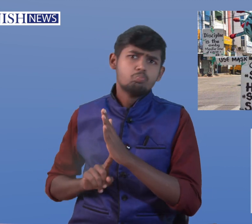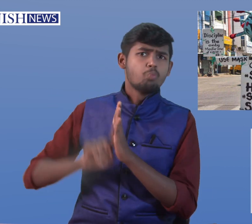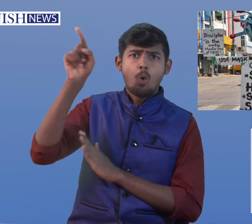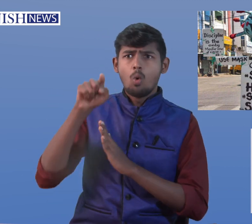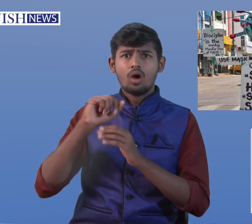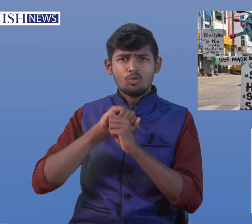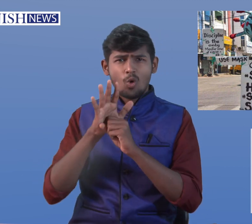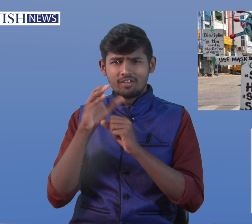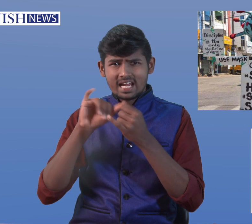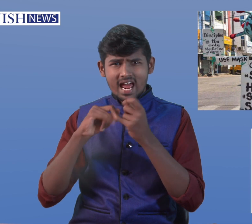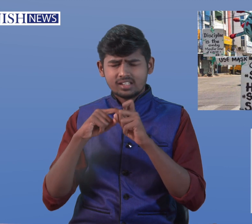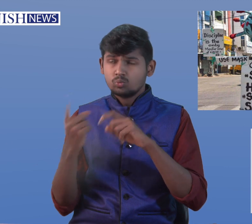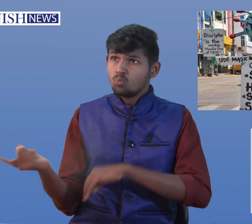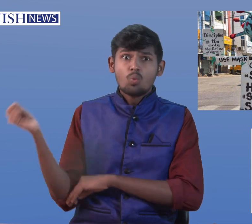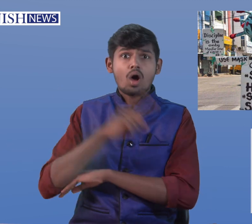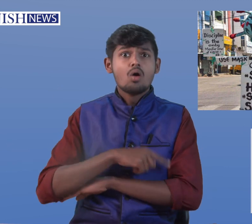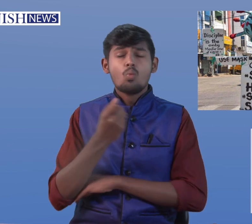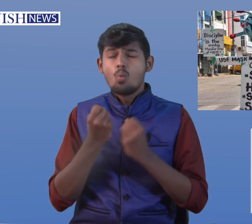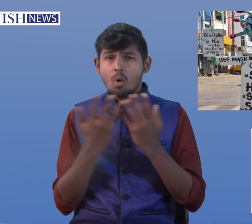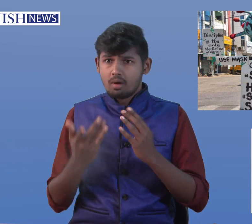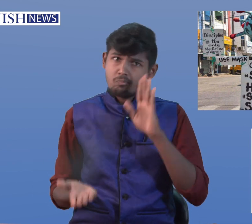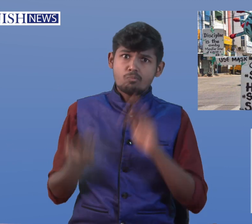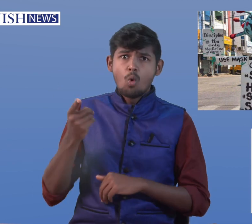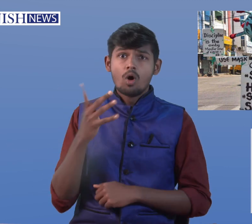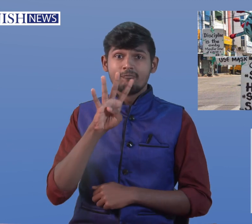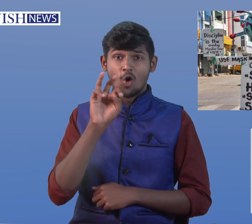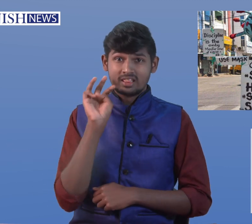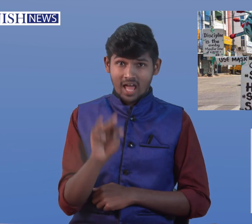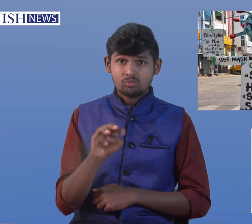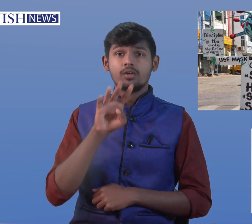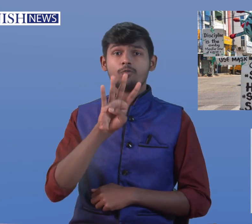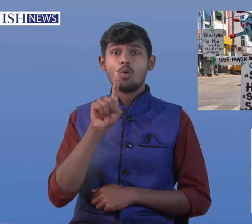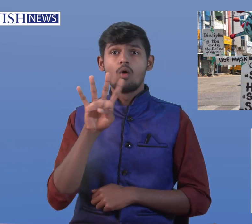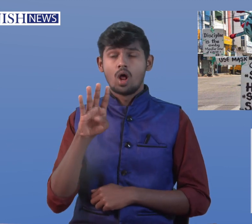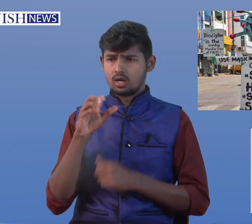54,181 people lost their lives so far in Maharashtra because of COVID-19.